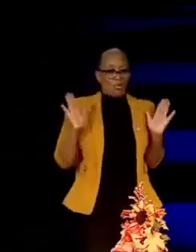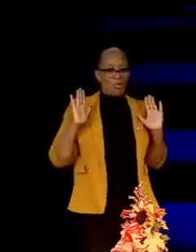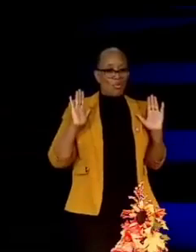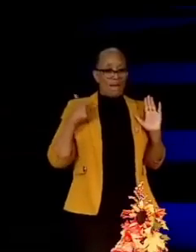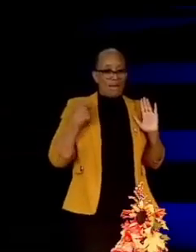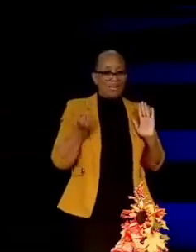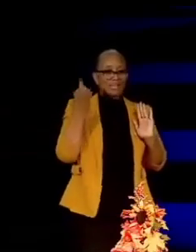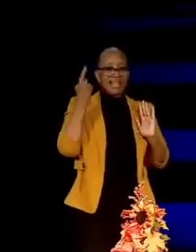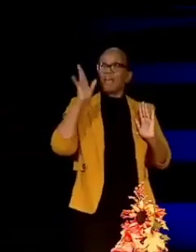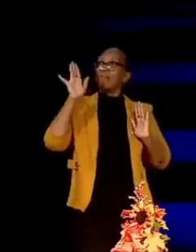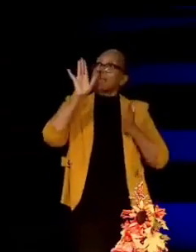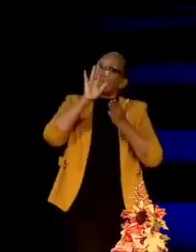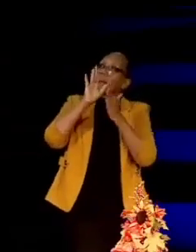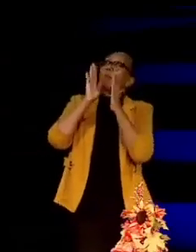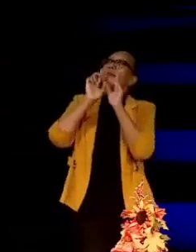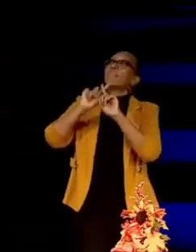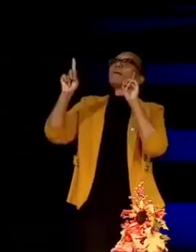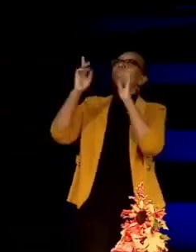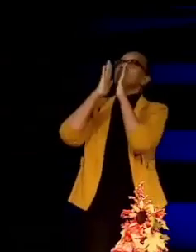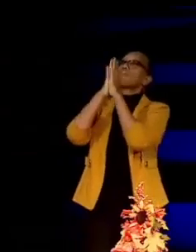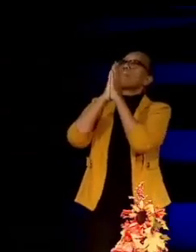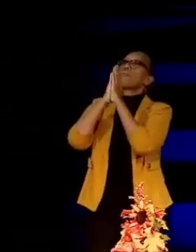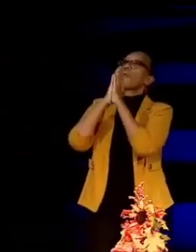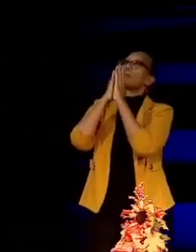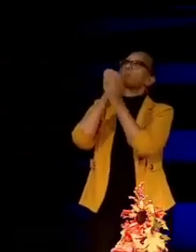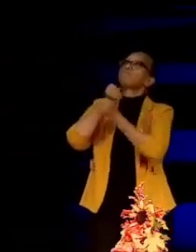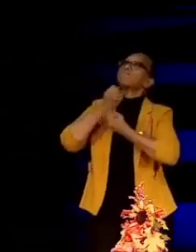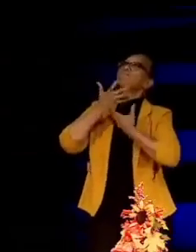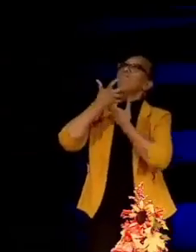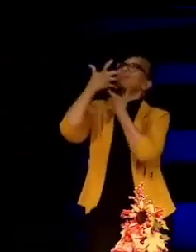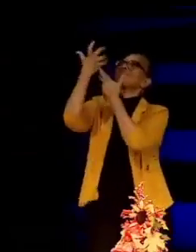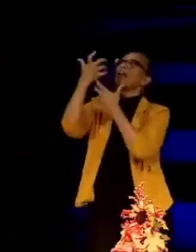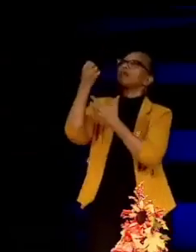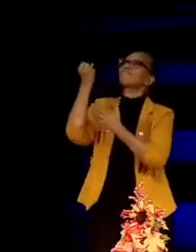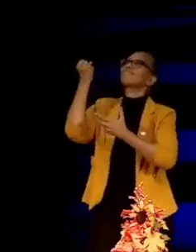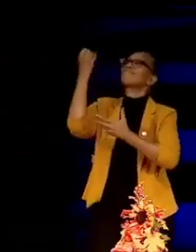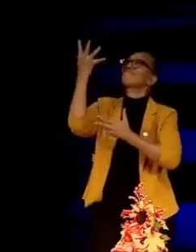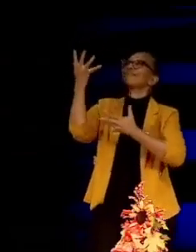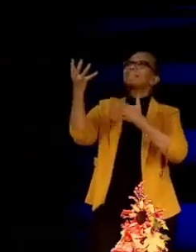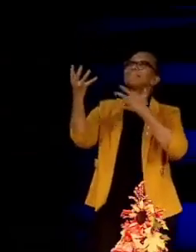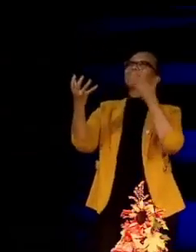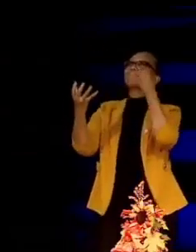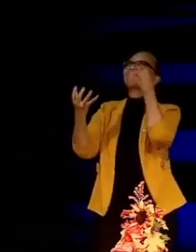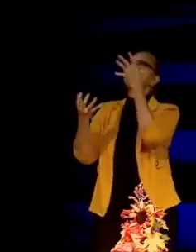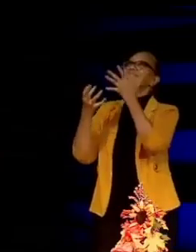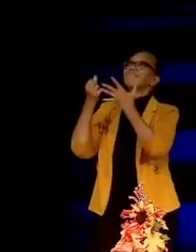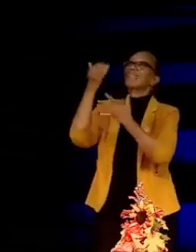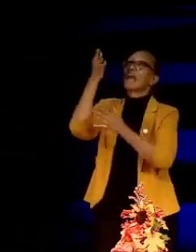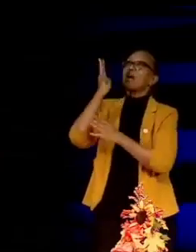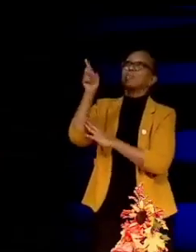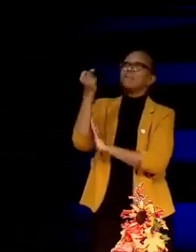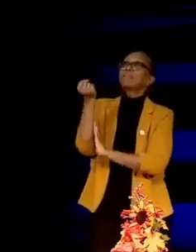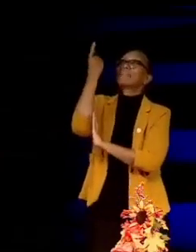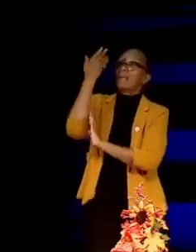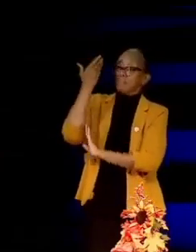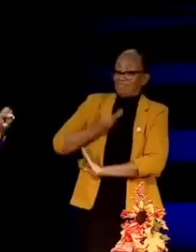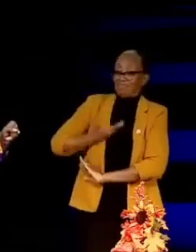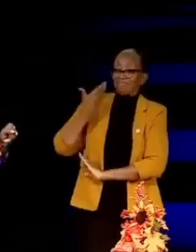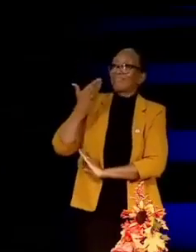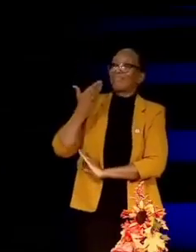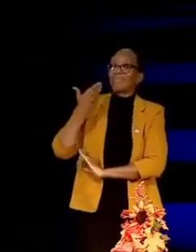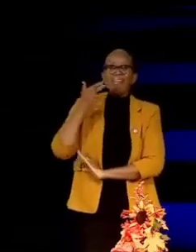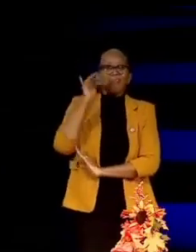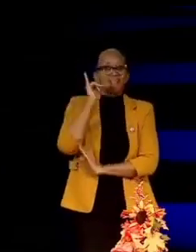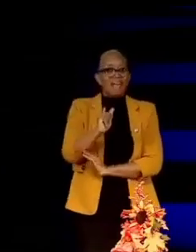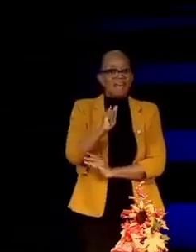But when we pray supernatural prayers, it gives us the ability to receive